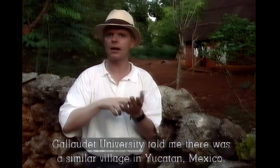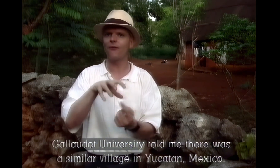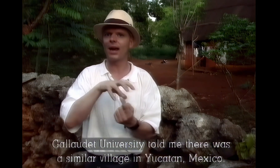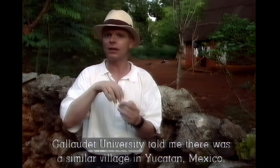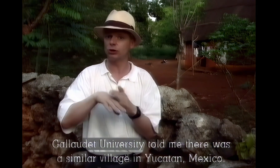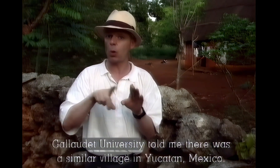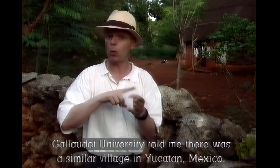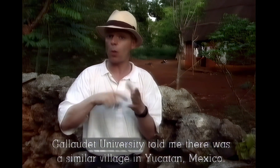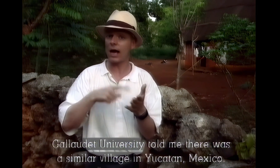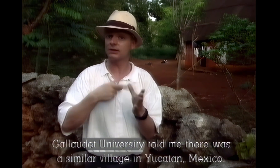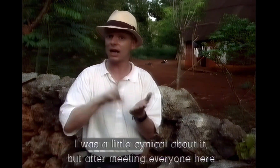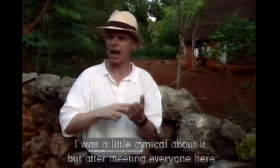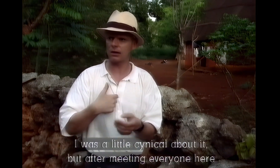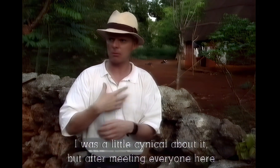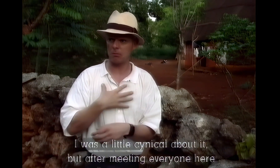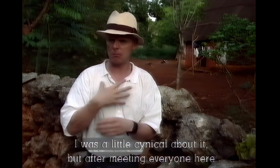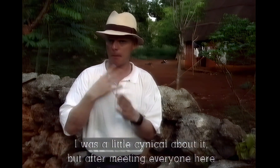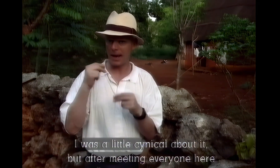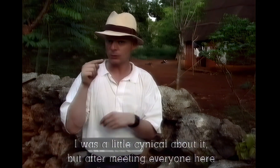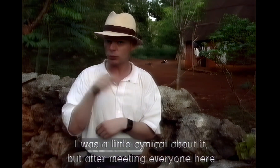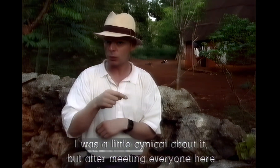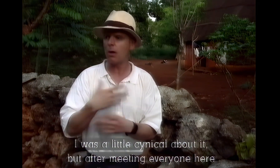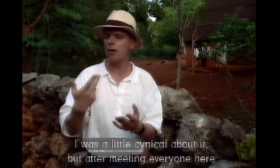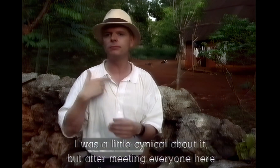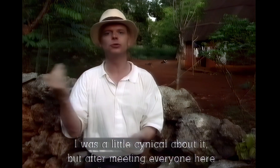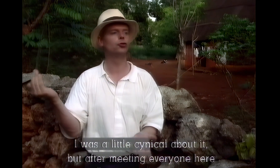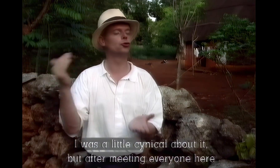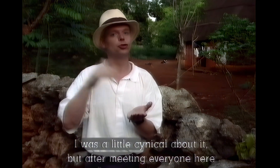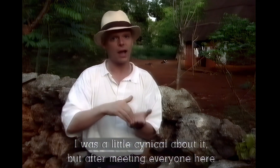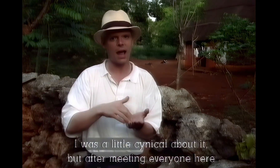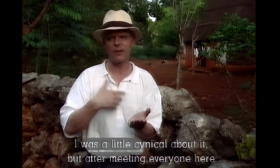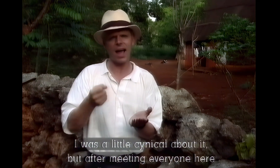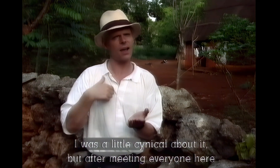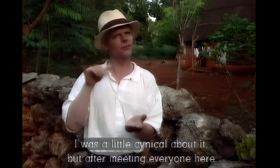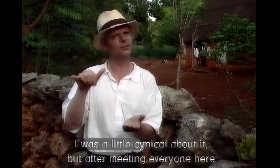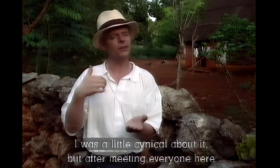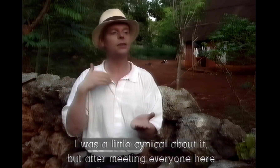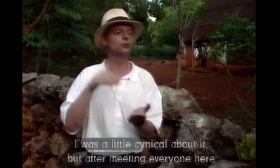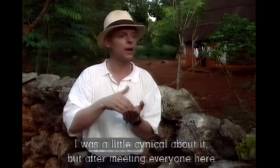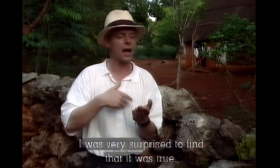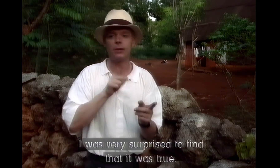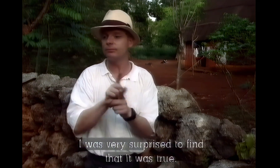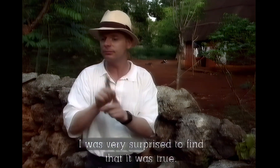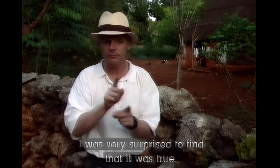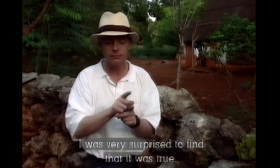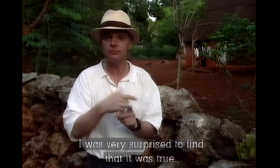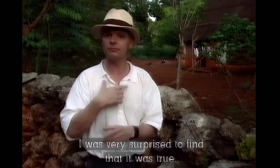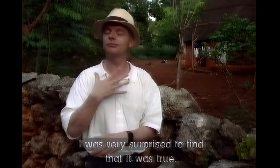in Mexico. I was a little cynical about it, but after arriving here and meeting everyone, I was very surprised to find that it was